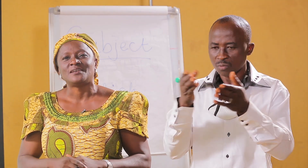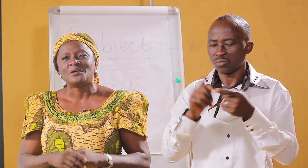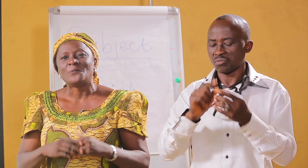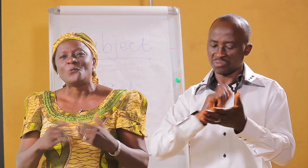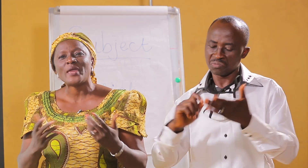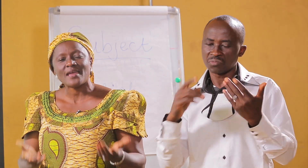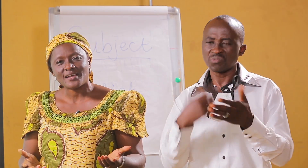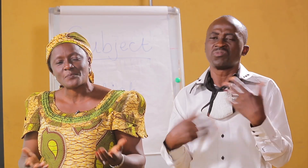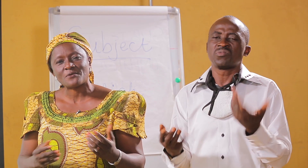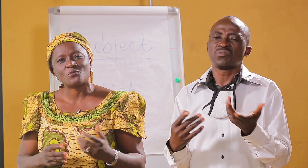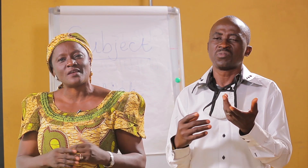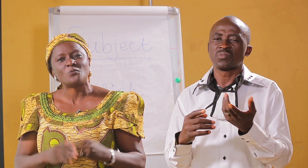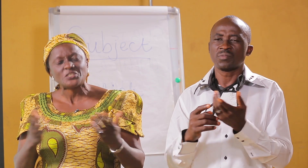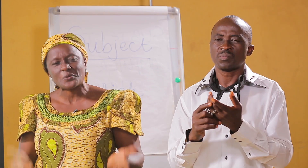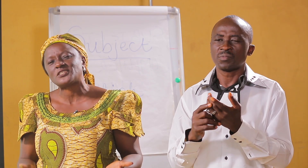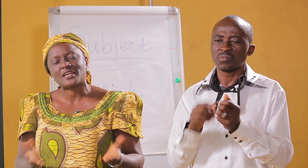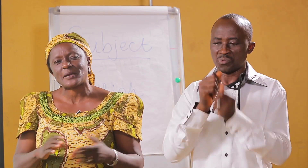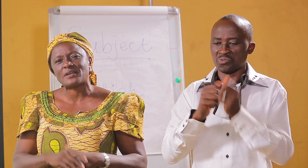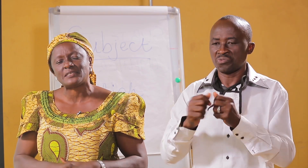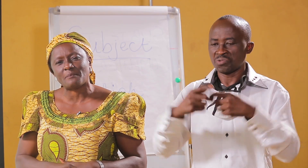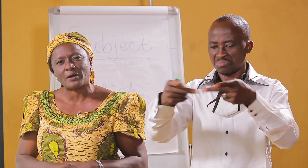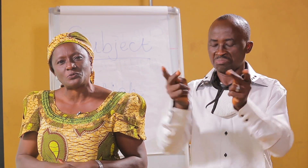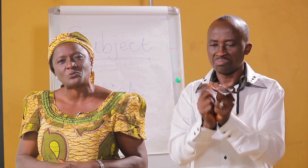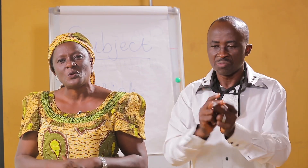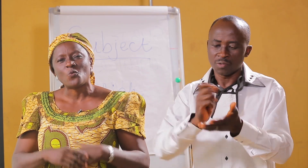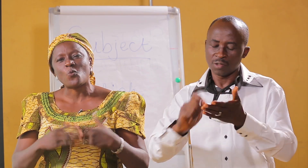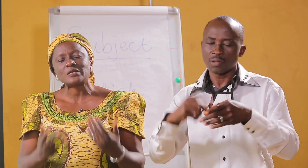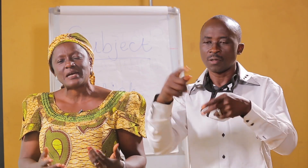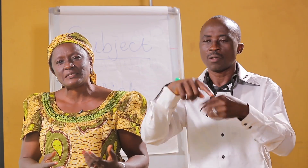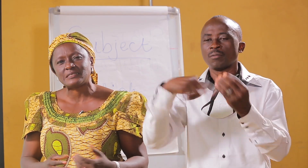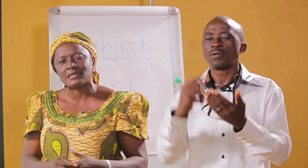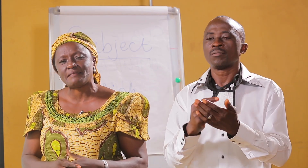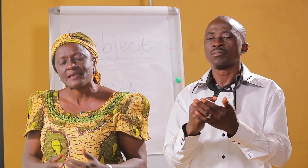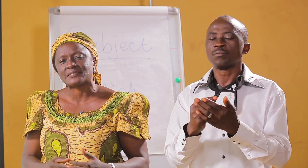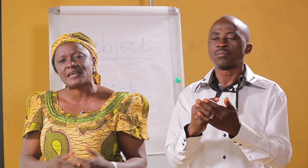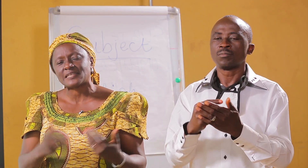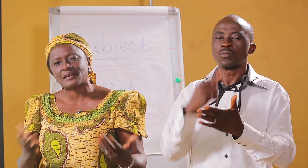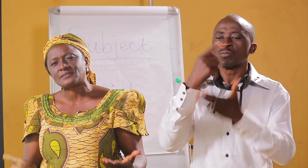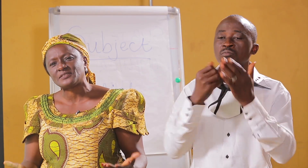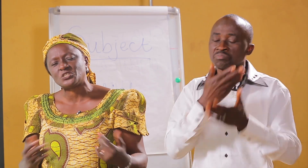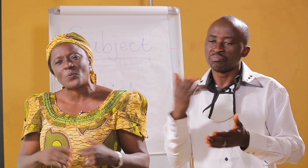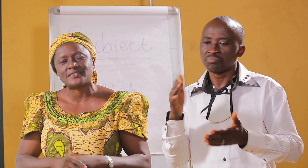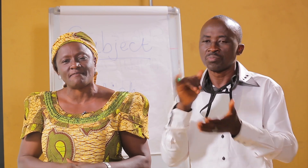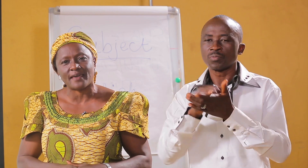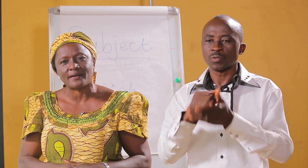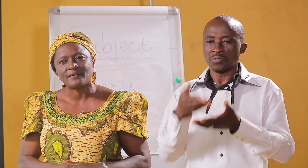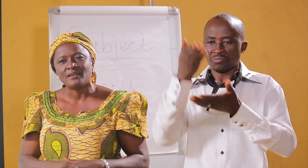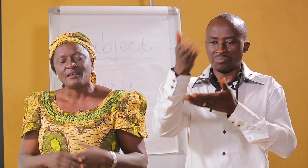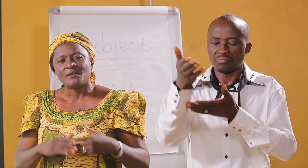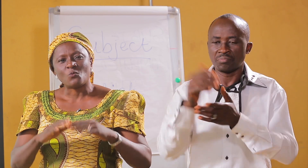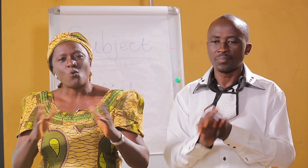write? Where am I? Which location am I writing about? What are the things that are situated